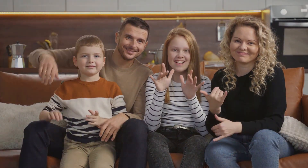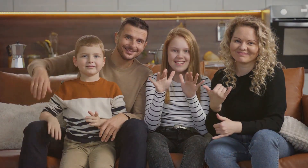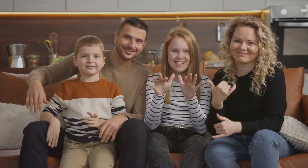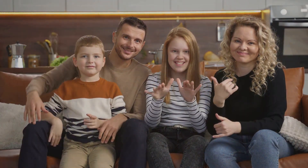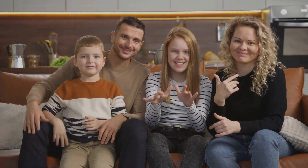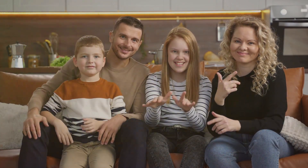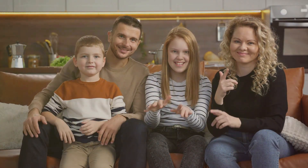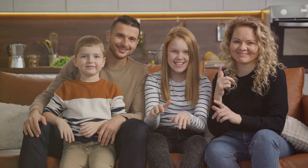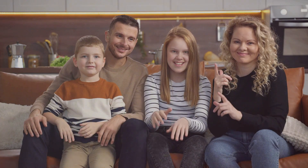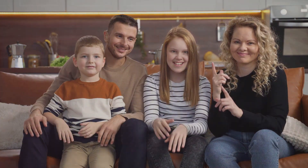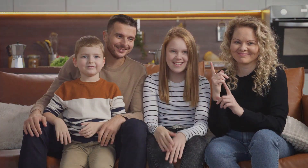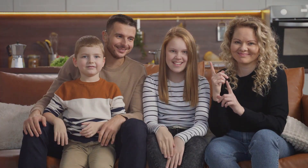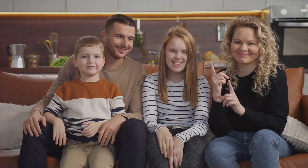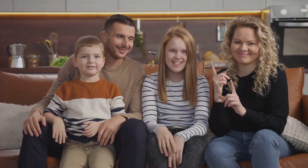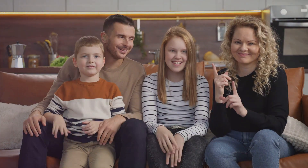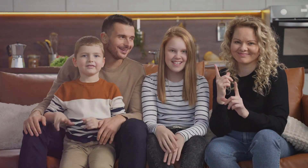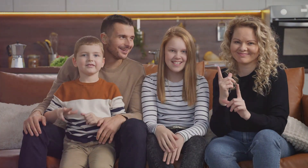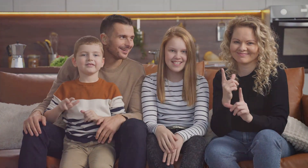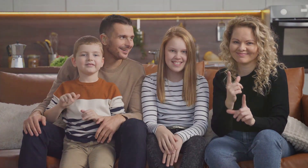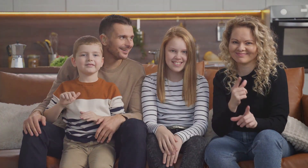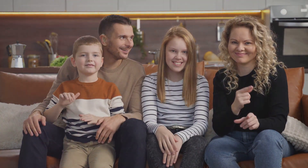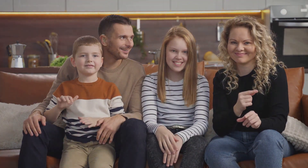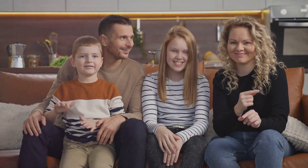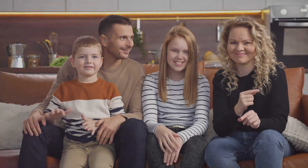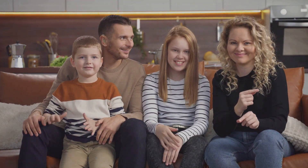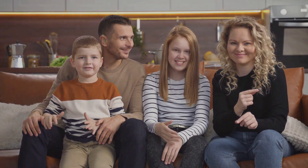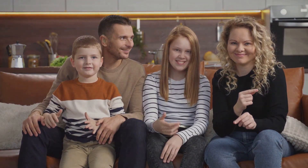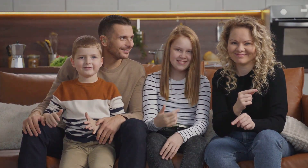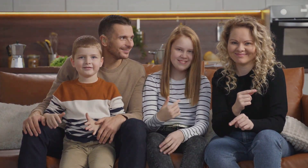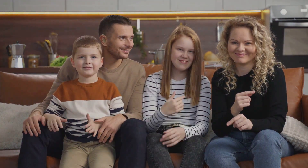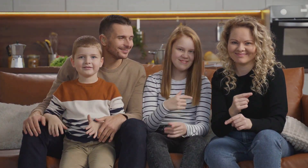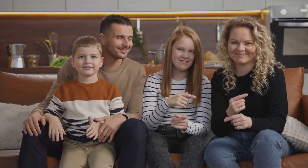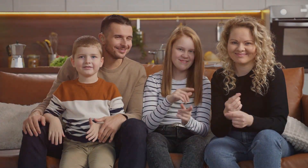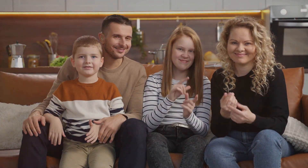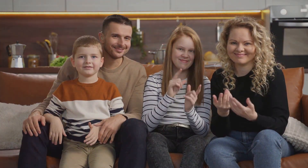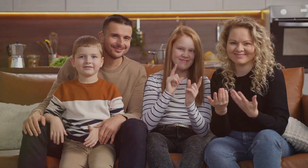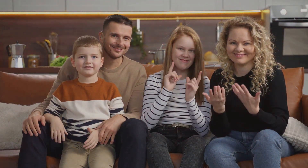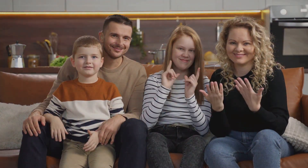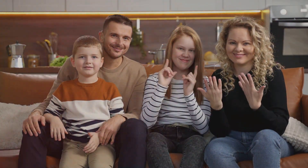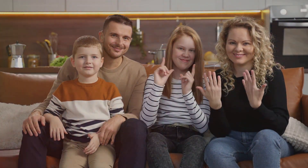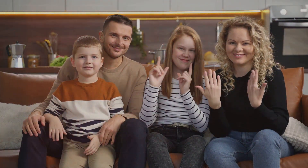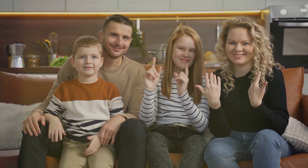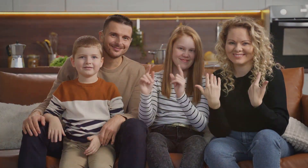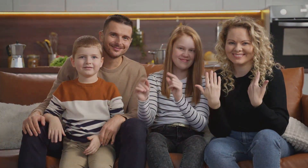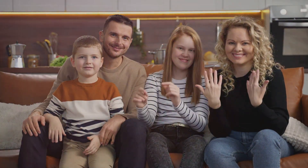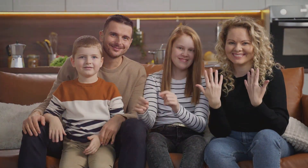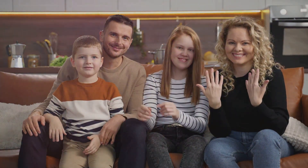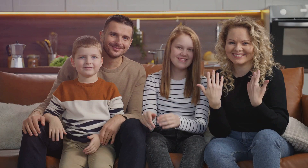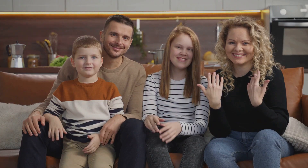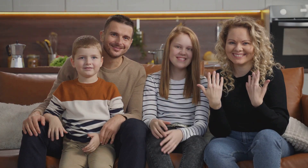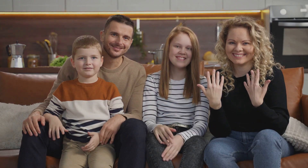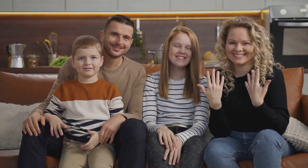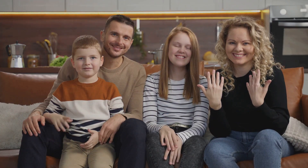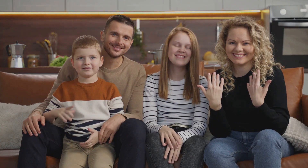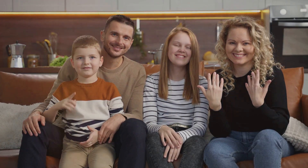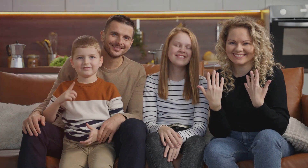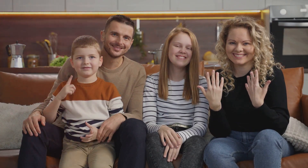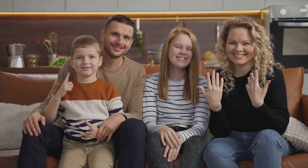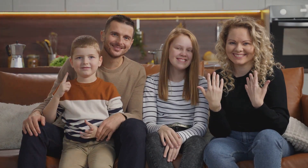of Deaf gain. This perspective counters the medical term, hearing loss, by focusing on the positive experiences and unique